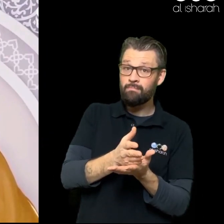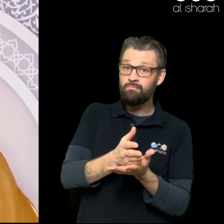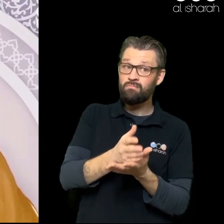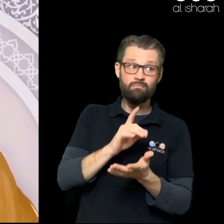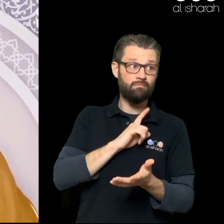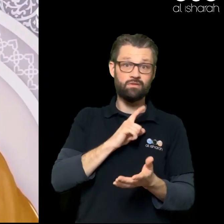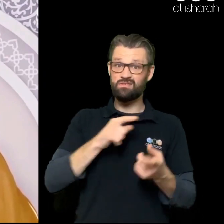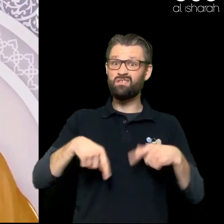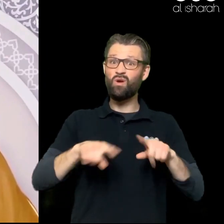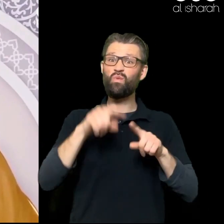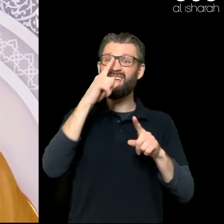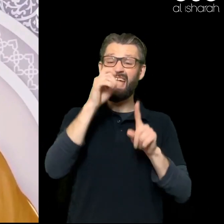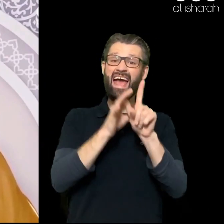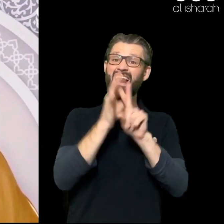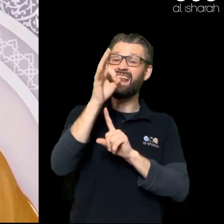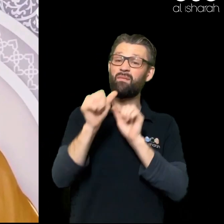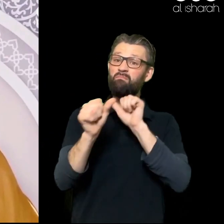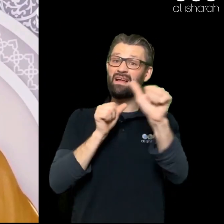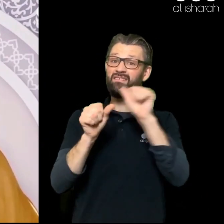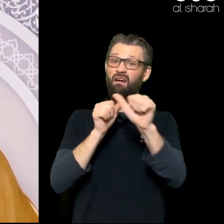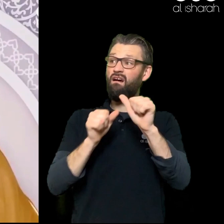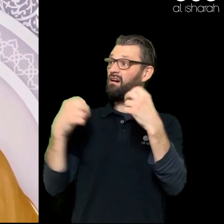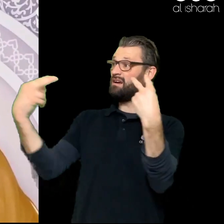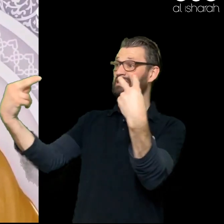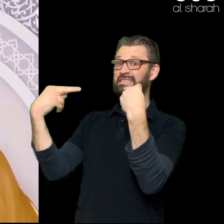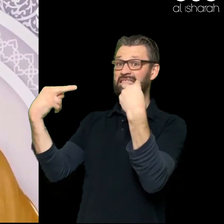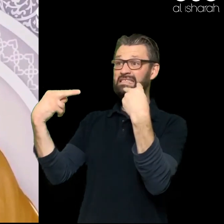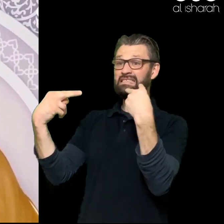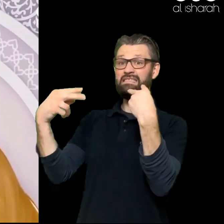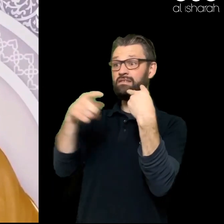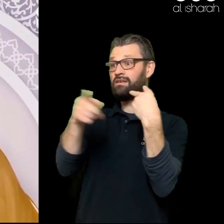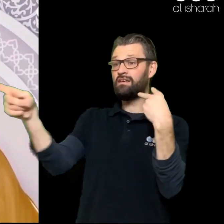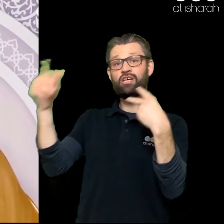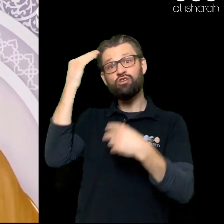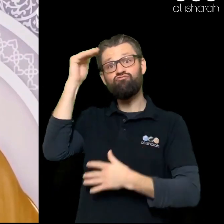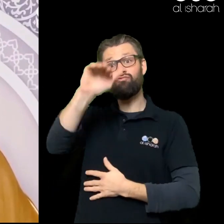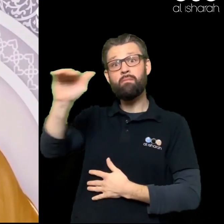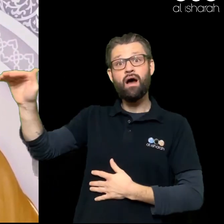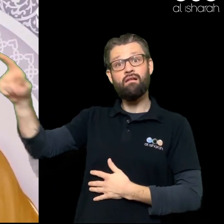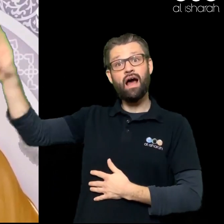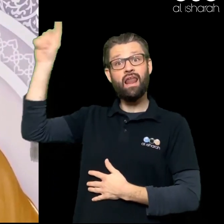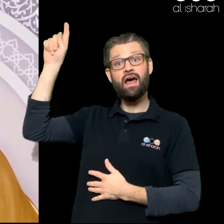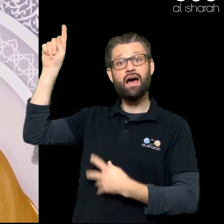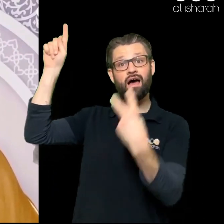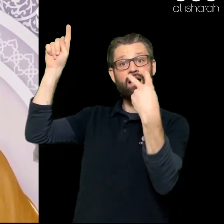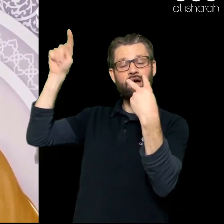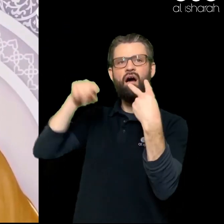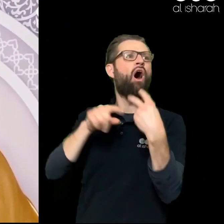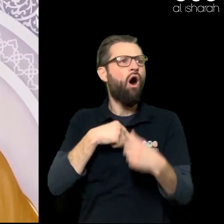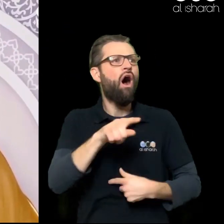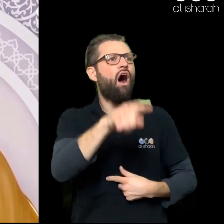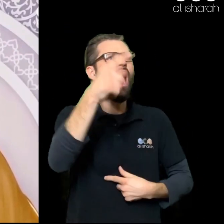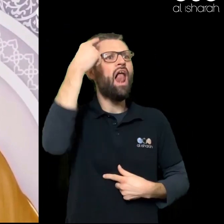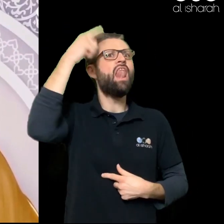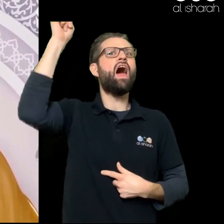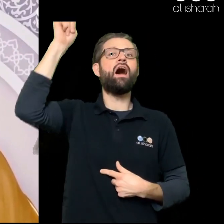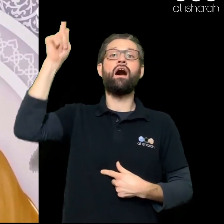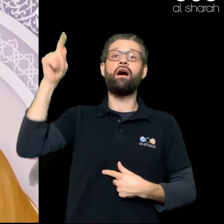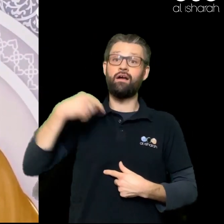us with so much Learn to look at that Which Allah has given you And understand He has taken you Through challenges in the past He